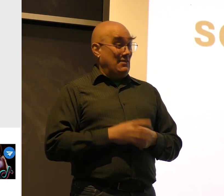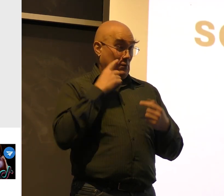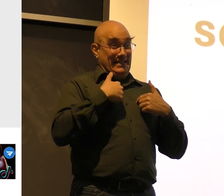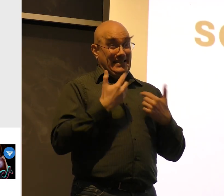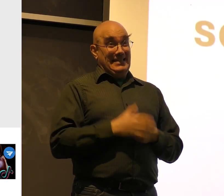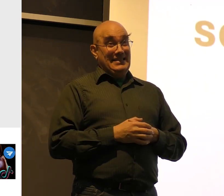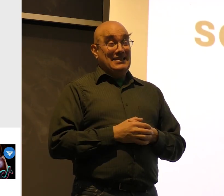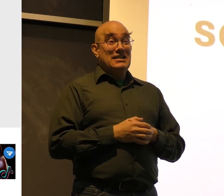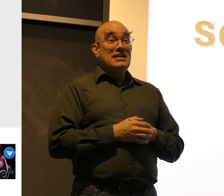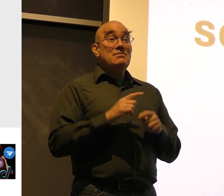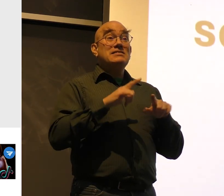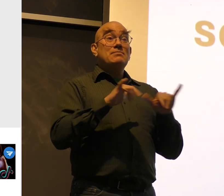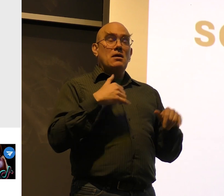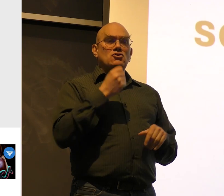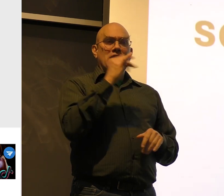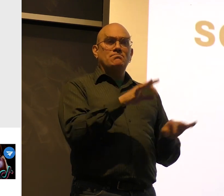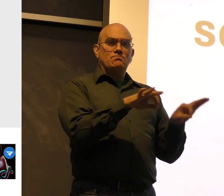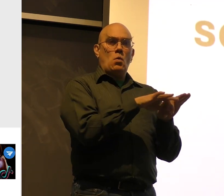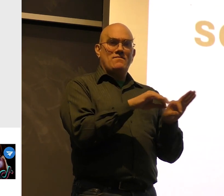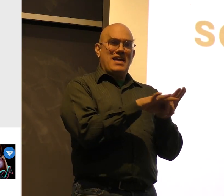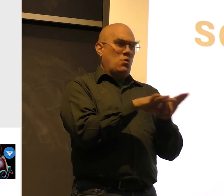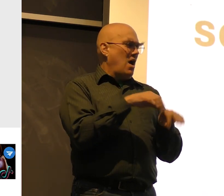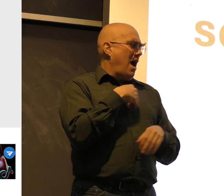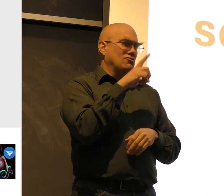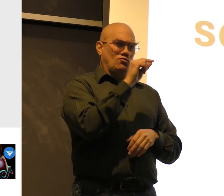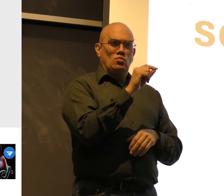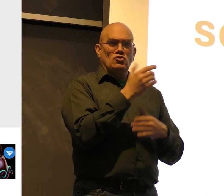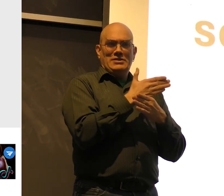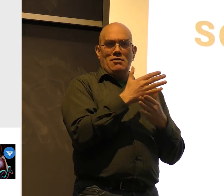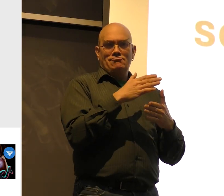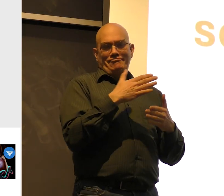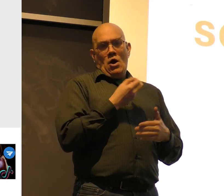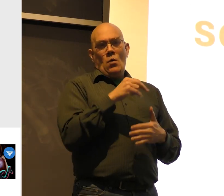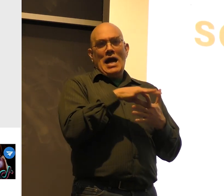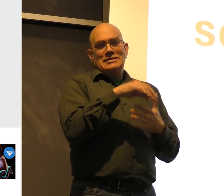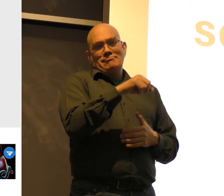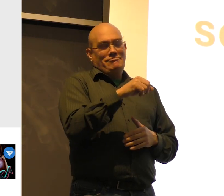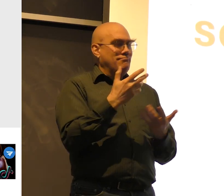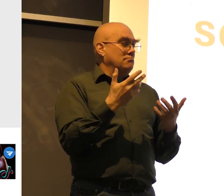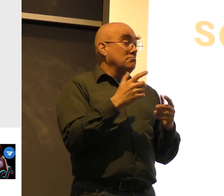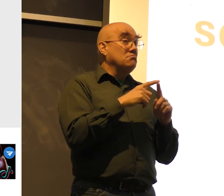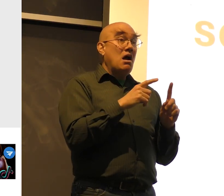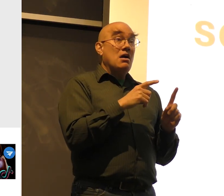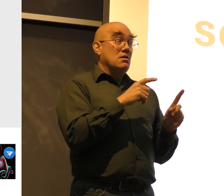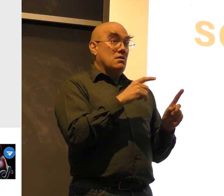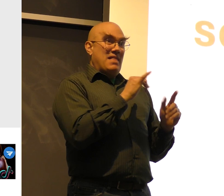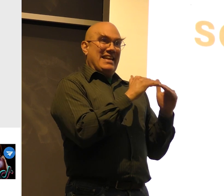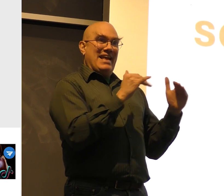is exhausting for me, but at the same time, I understand its value. I do. I like to share my own content from time